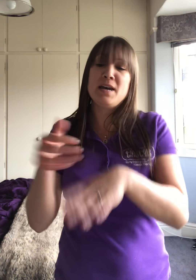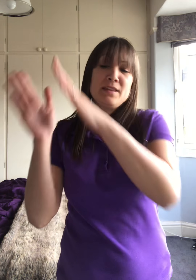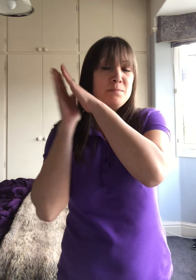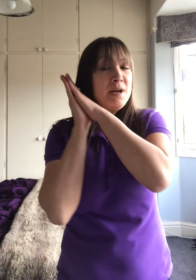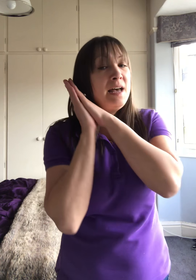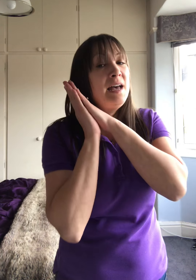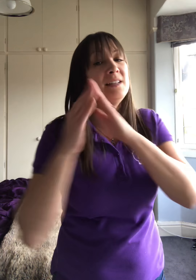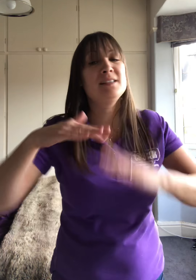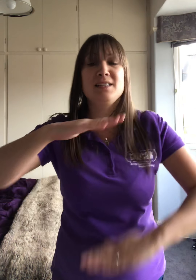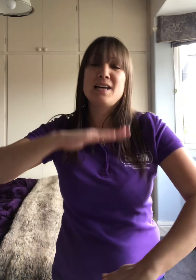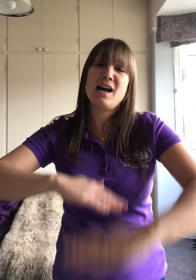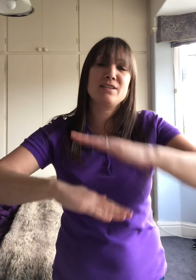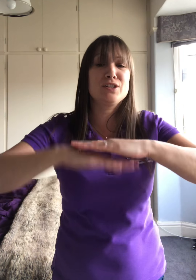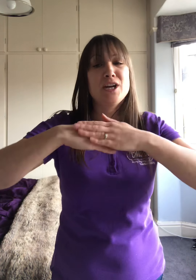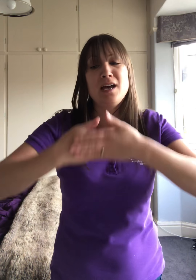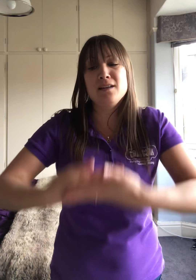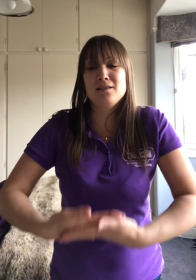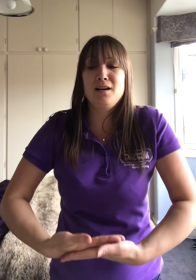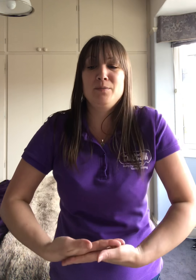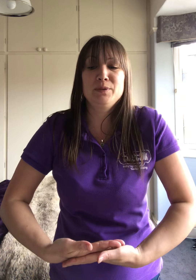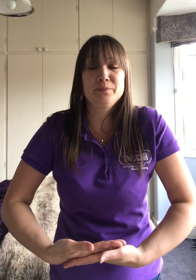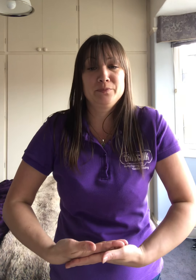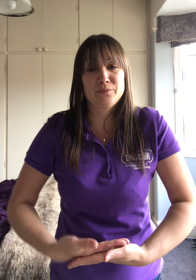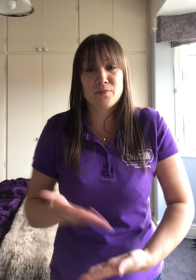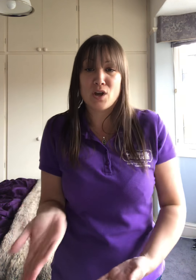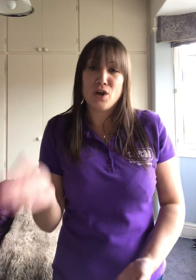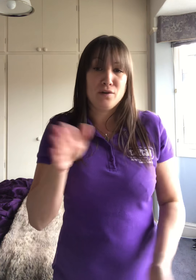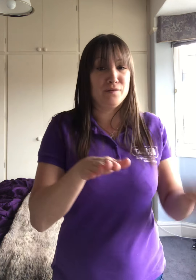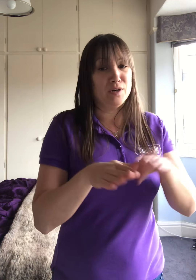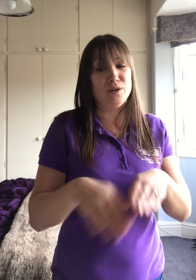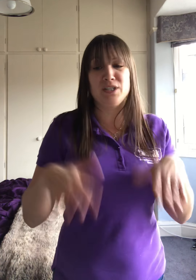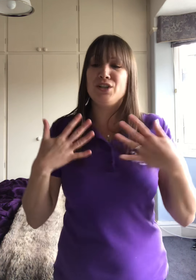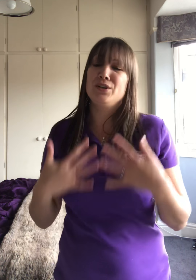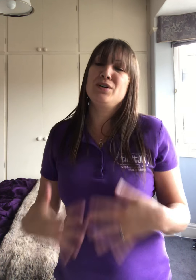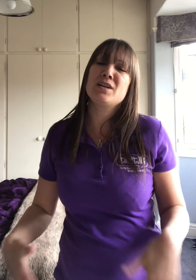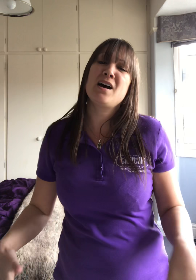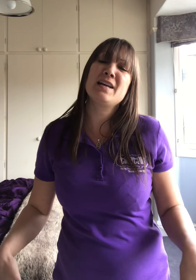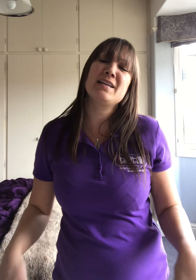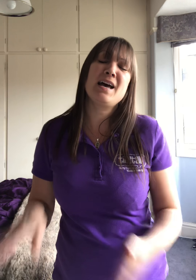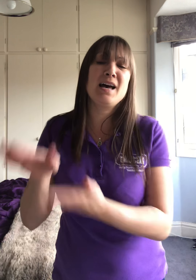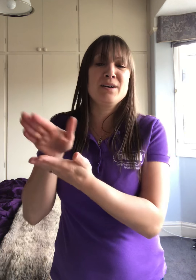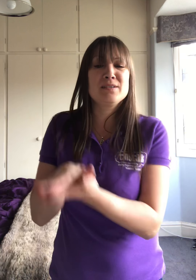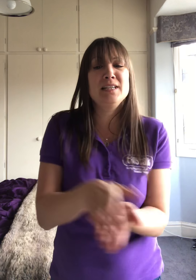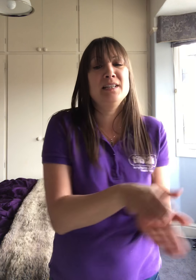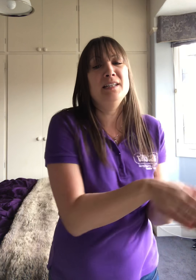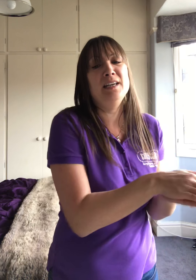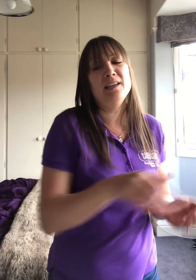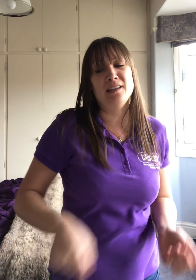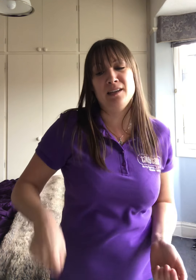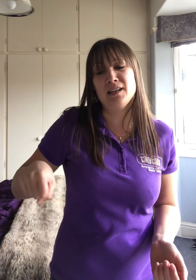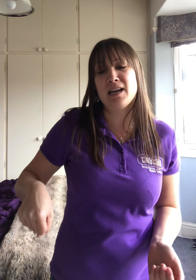Made the bed, stacked the chairs up, folded your nightgowns neatly in a